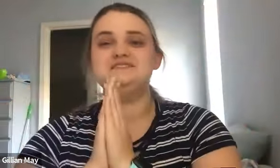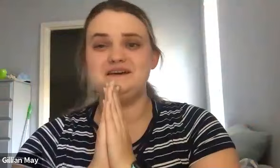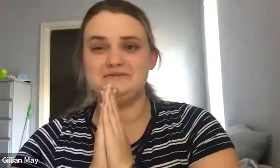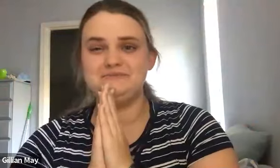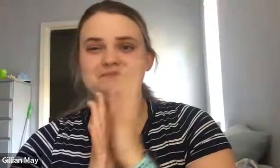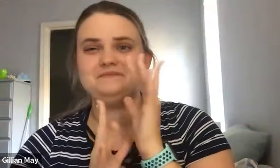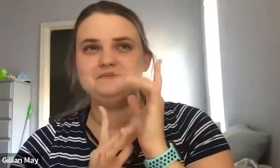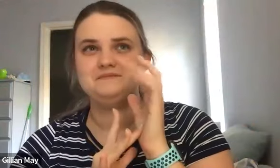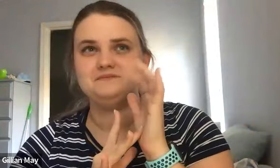so